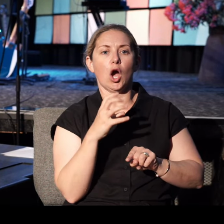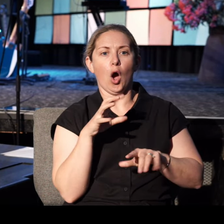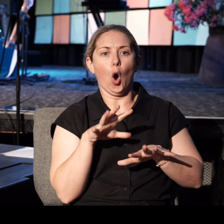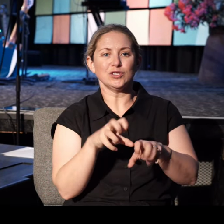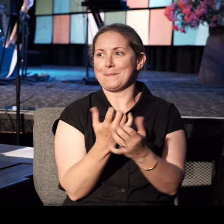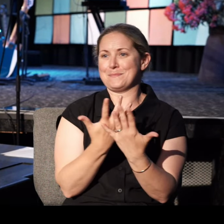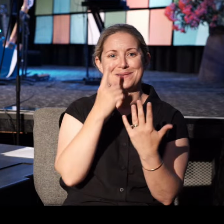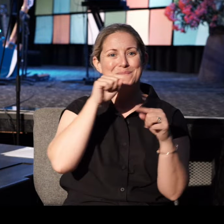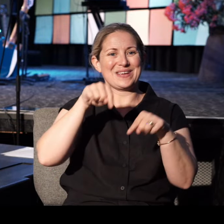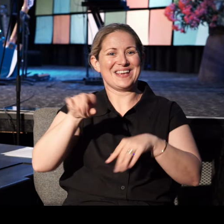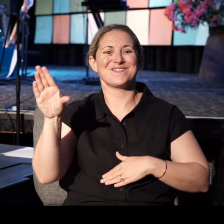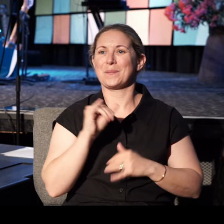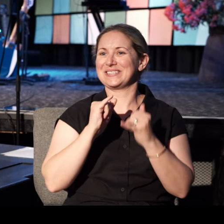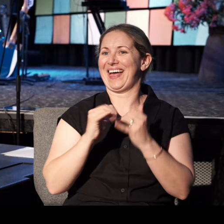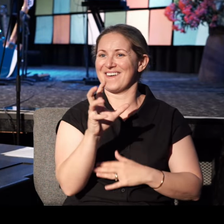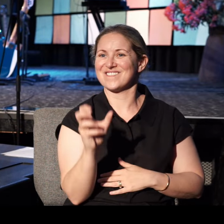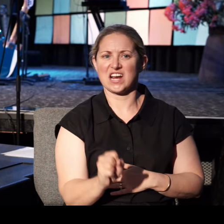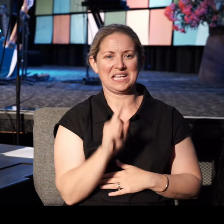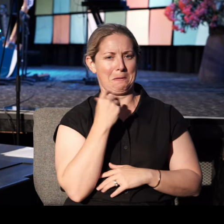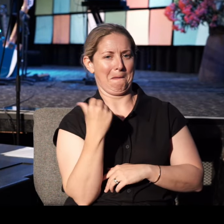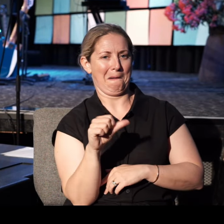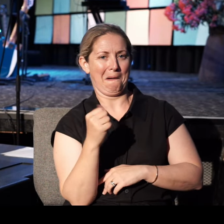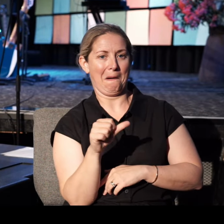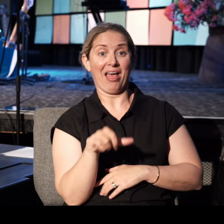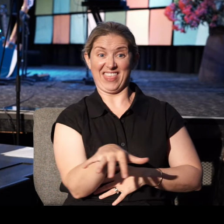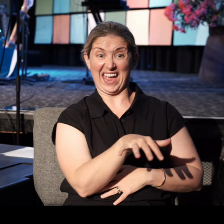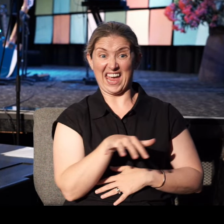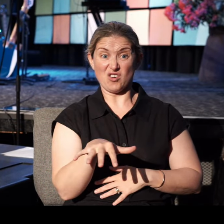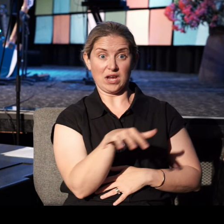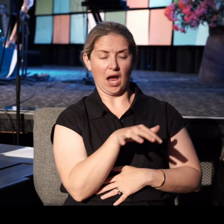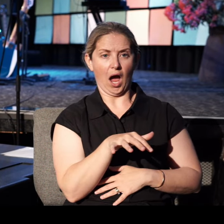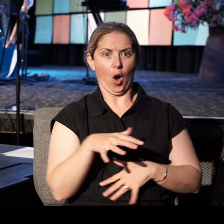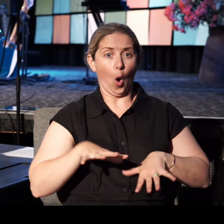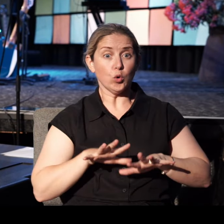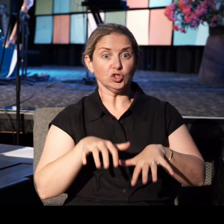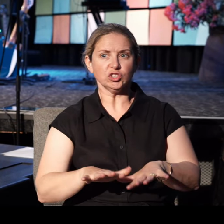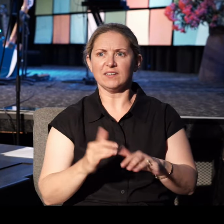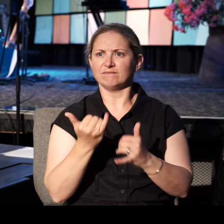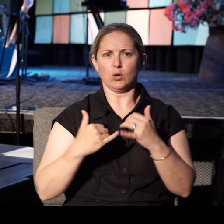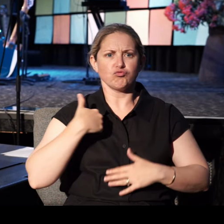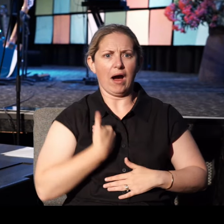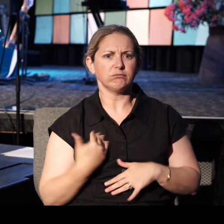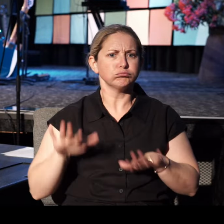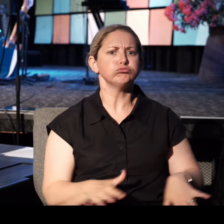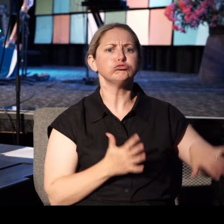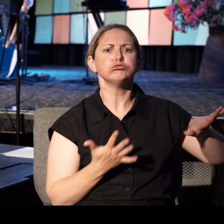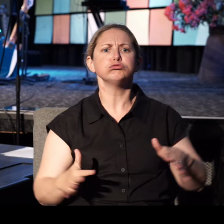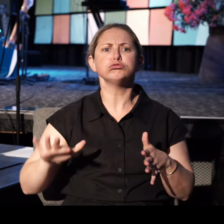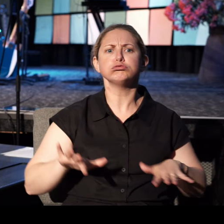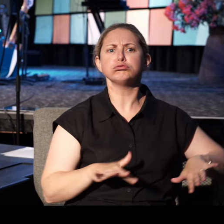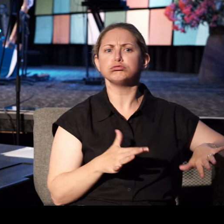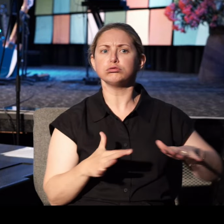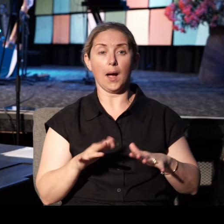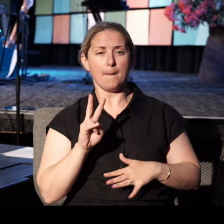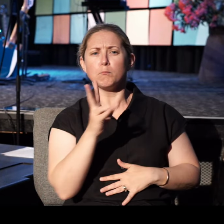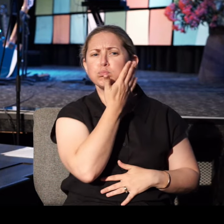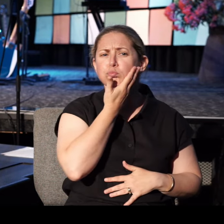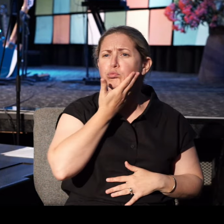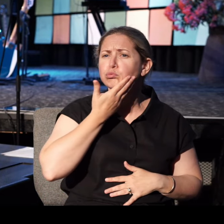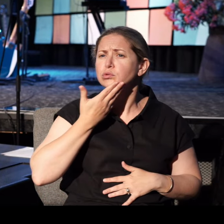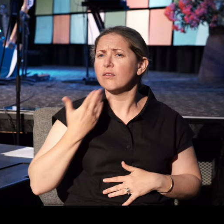and west coast of Australia, that Roaring Forties kind of place, it has that kind of rugged beauty about